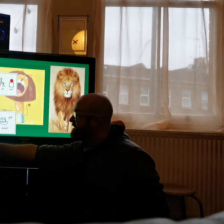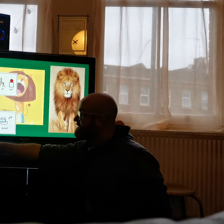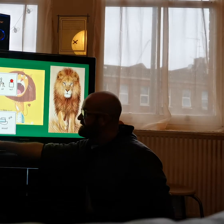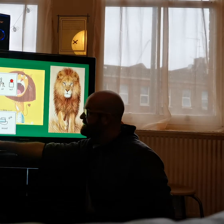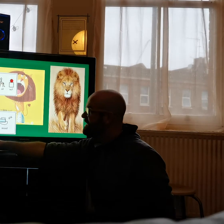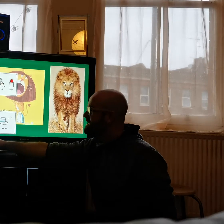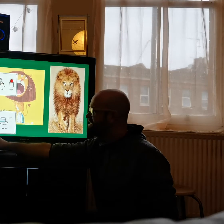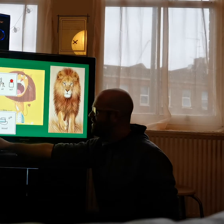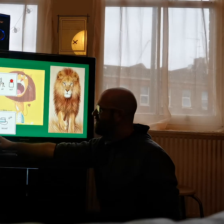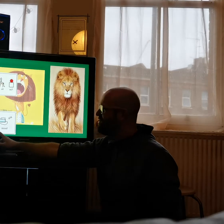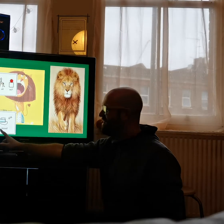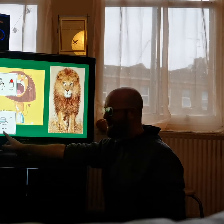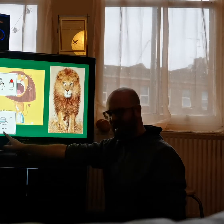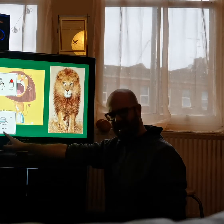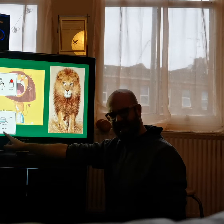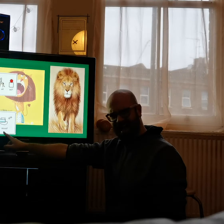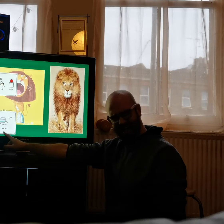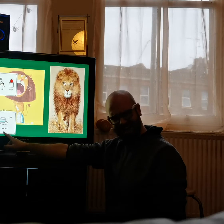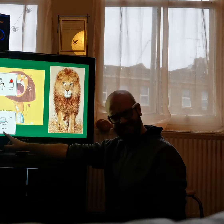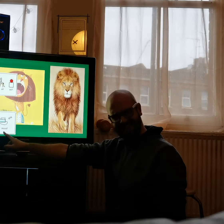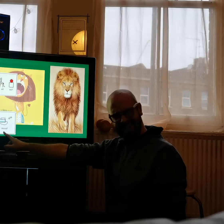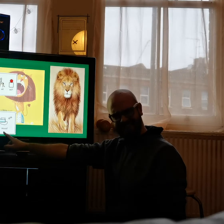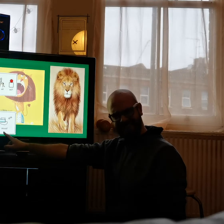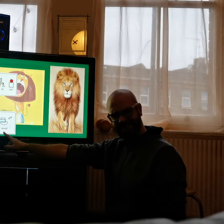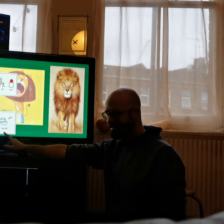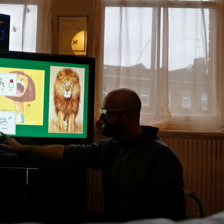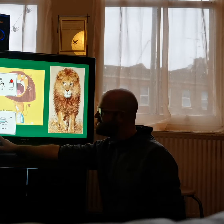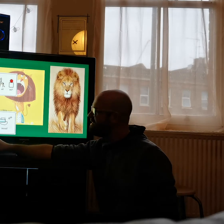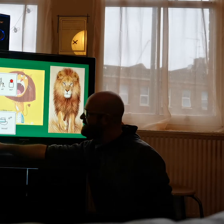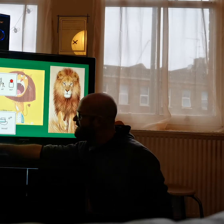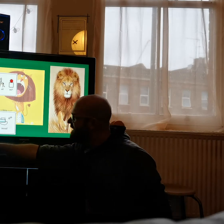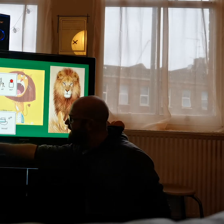Lions sit on irons.